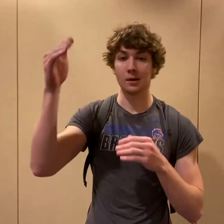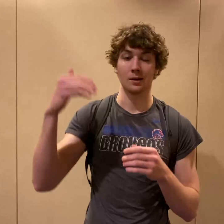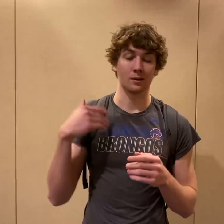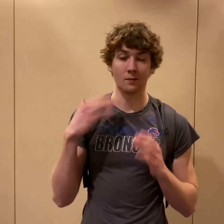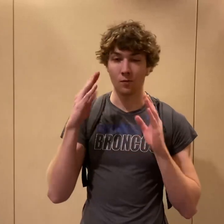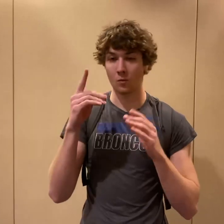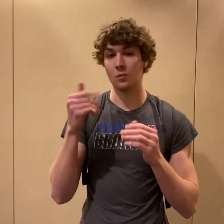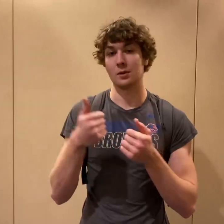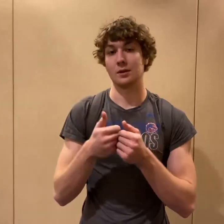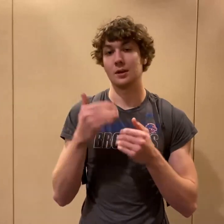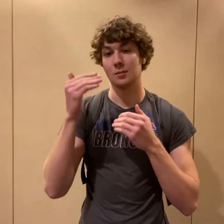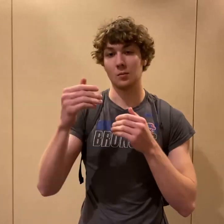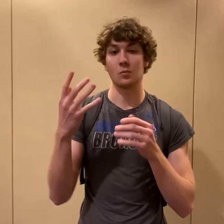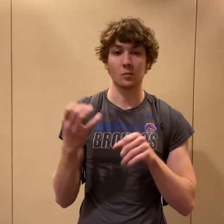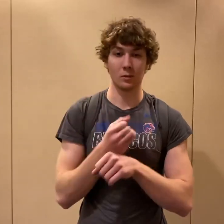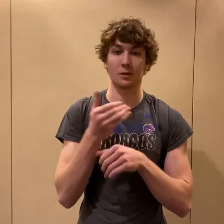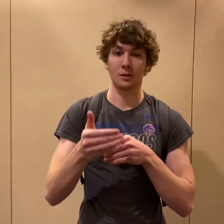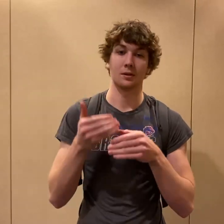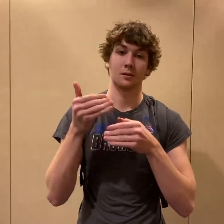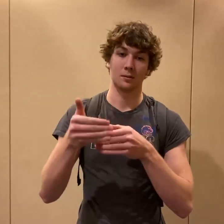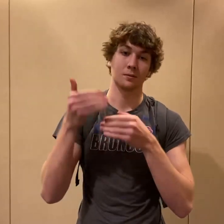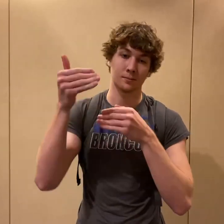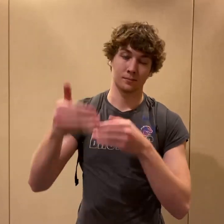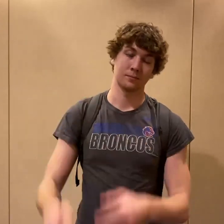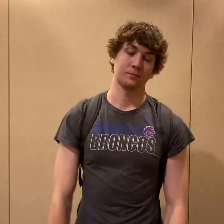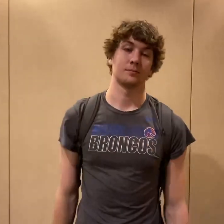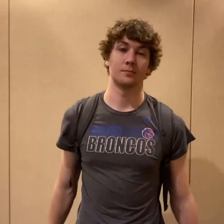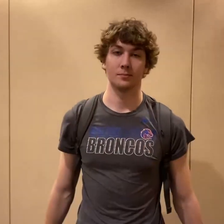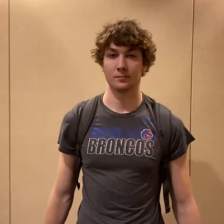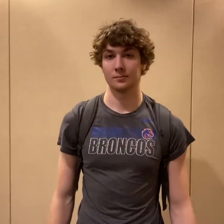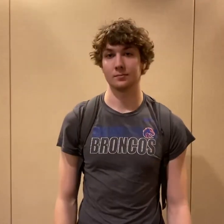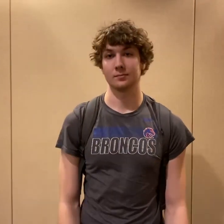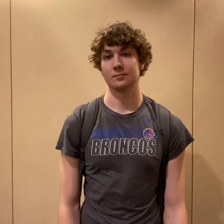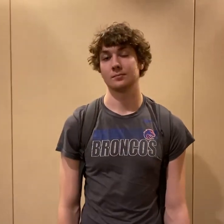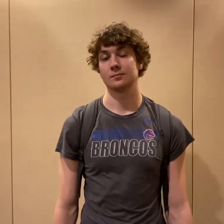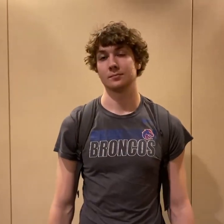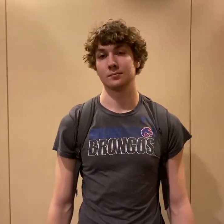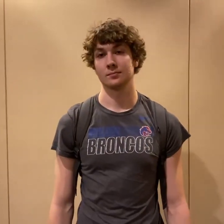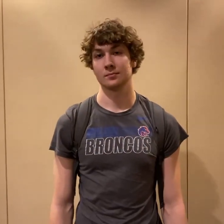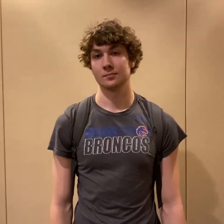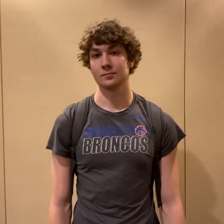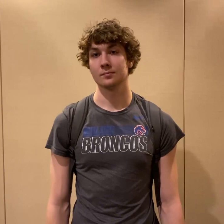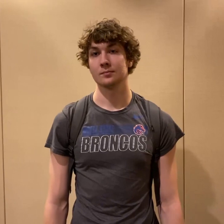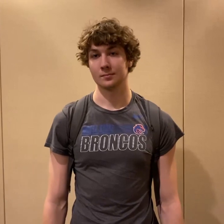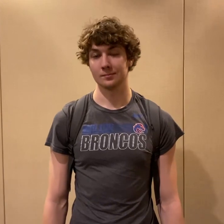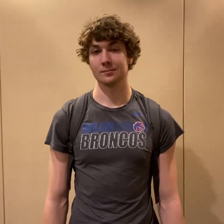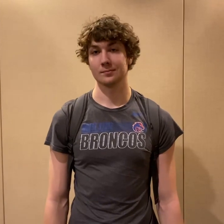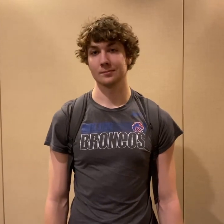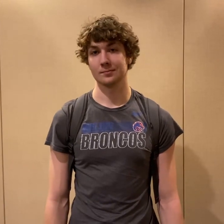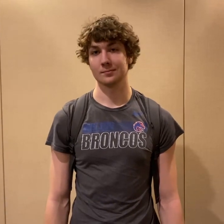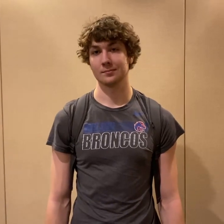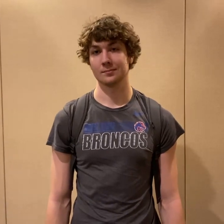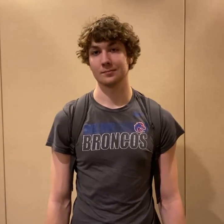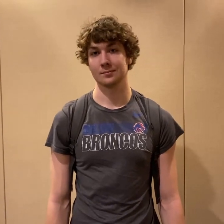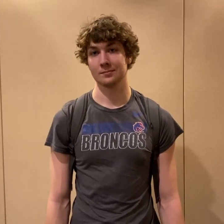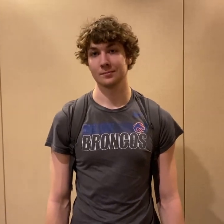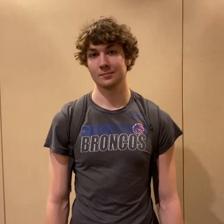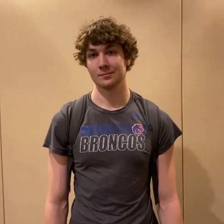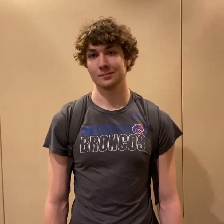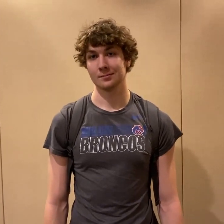we had ahead. We just did one game at a time and went next step by step. I've seen your parents at some of the games. You know, what's it been like having them experiences with you